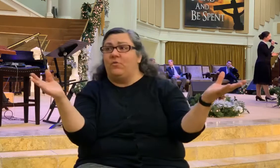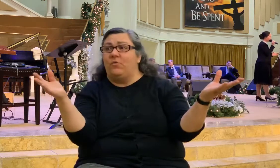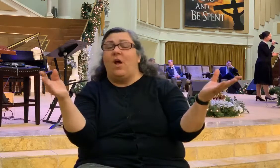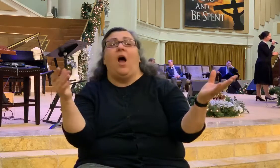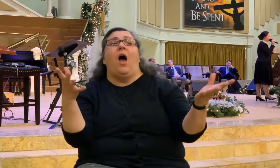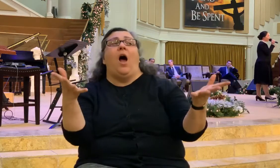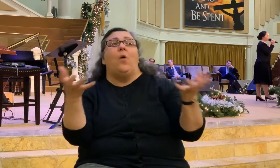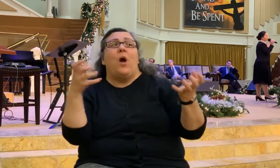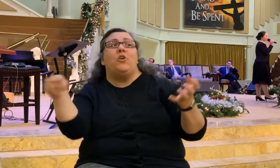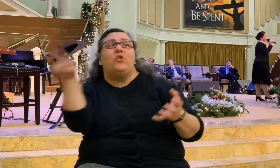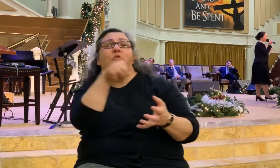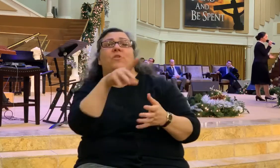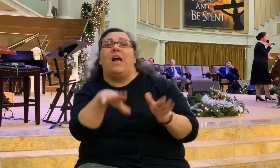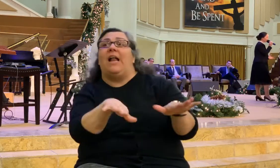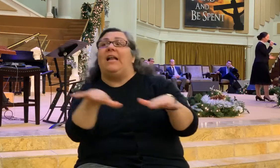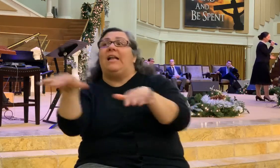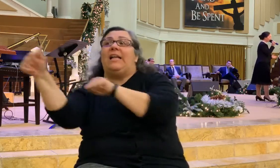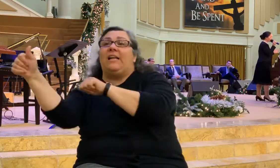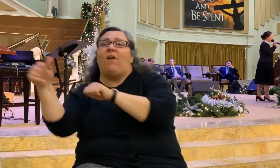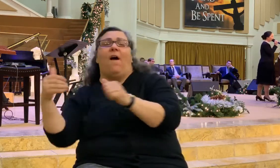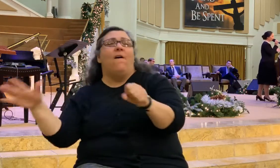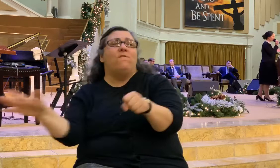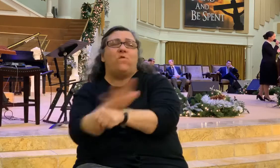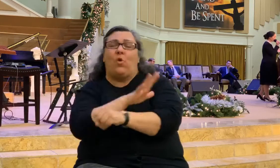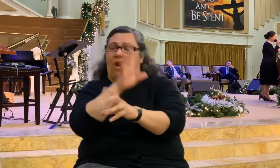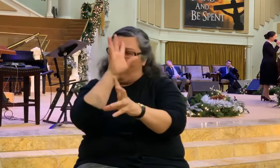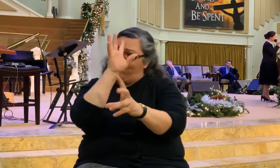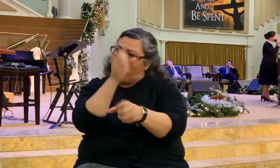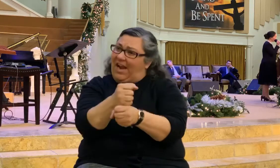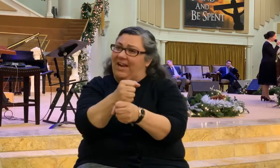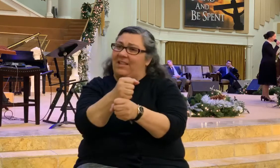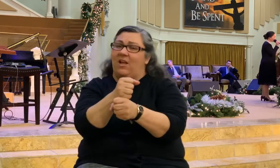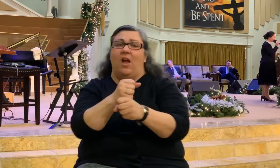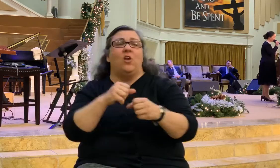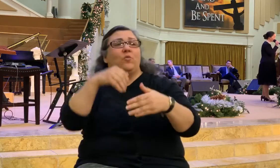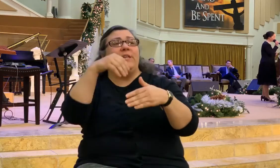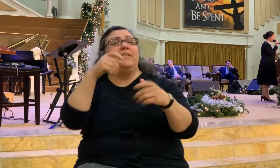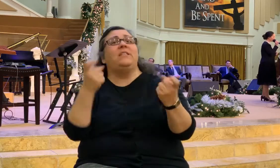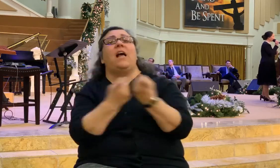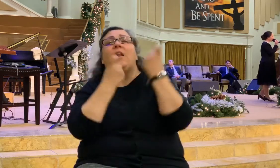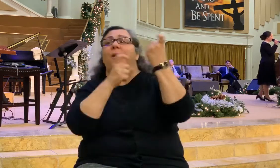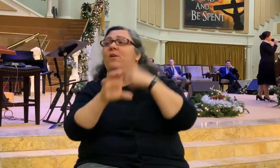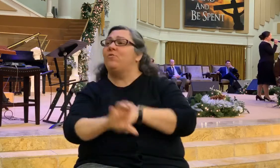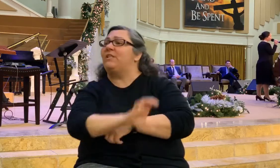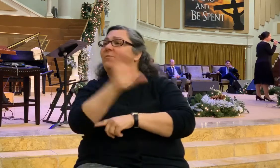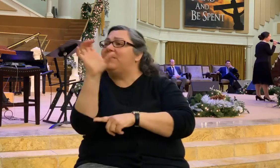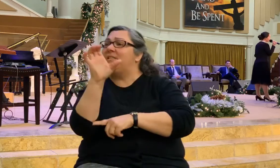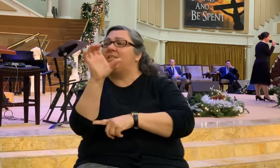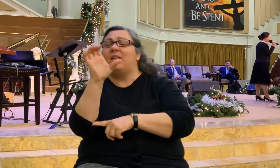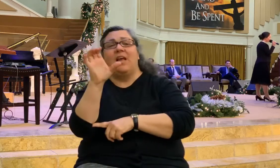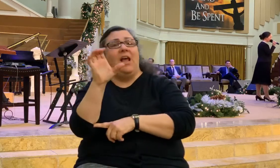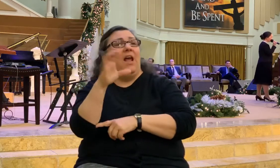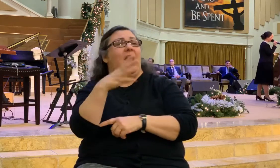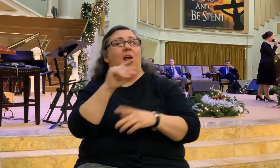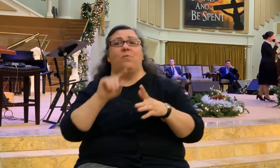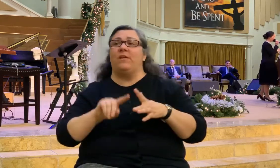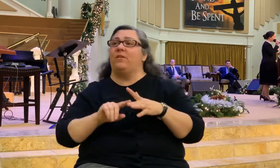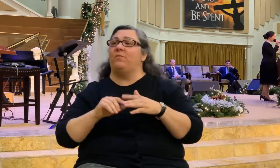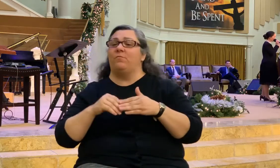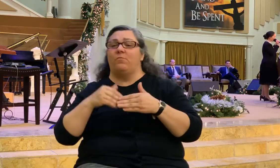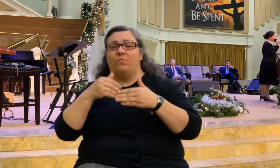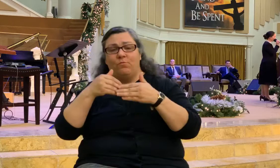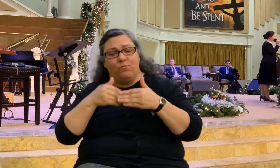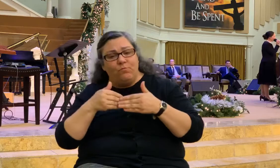leave refreshed. I want you to leave full of faith as we go into the holidays, as we celebrate Christmas, as we move into